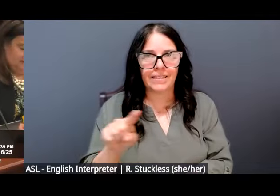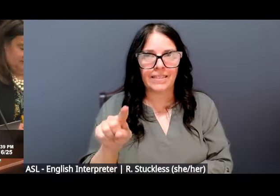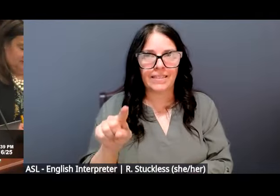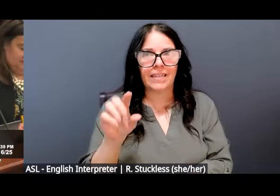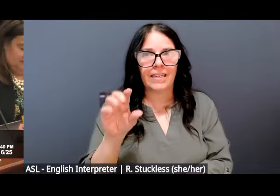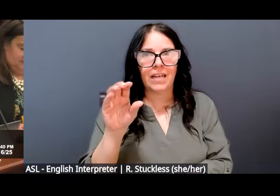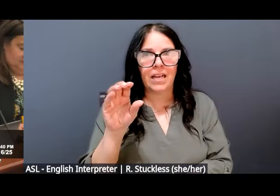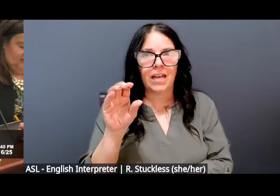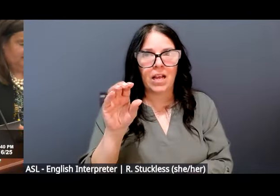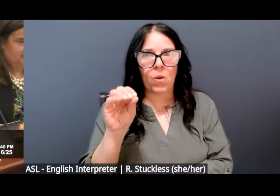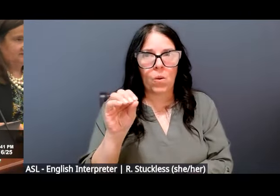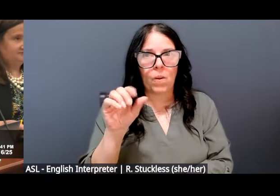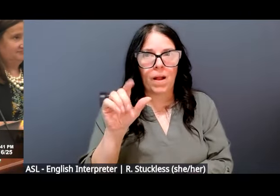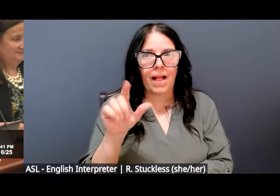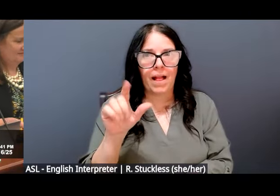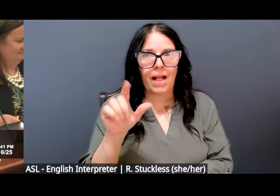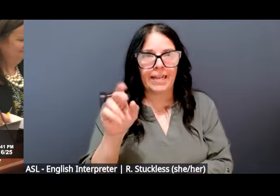Just as it sounds.